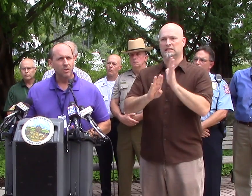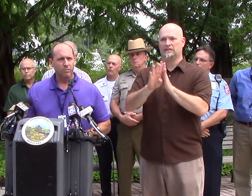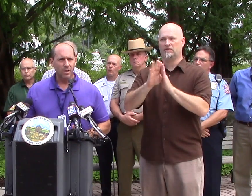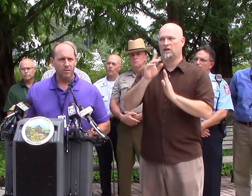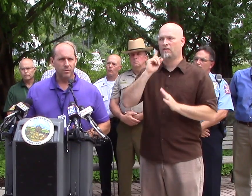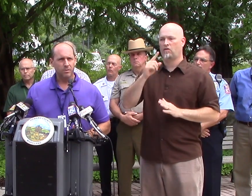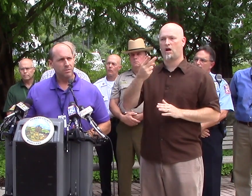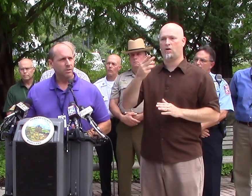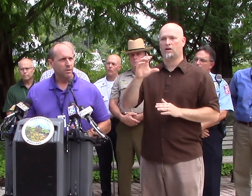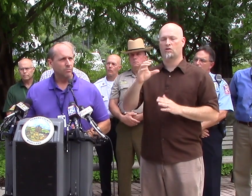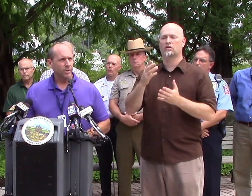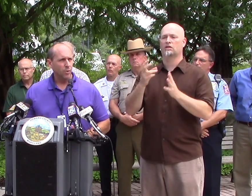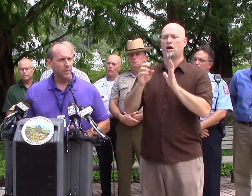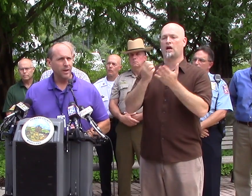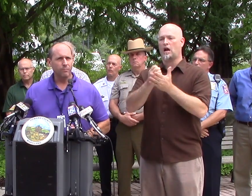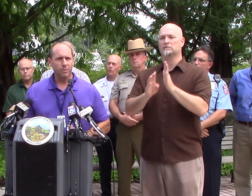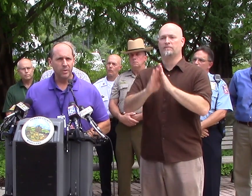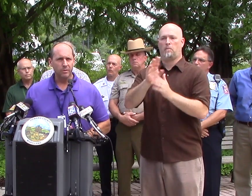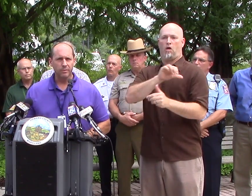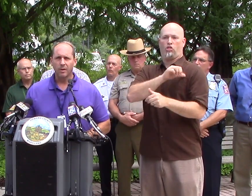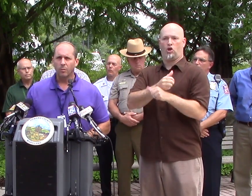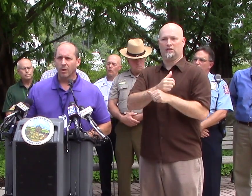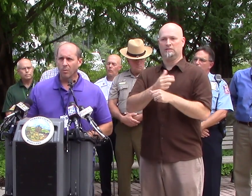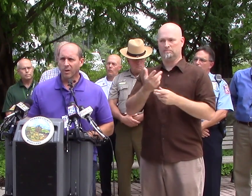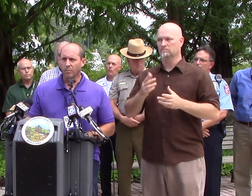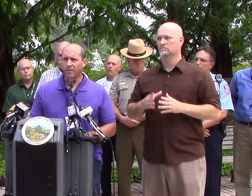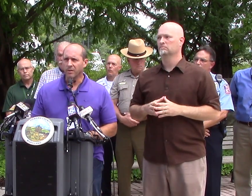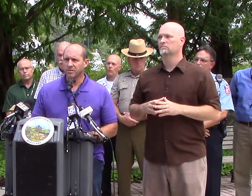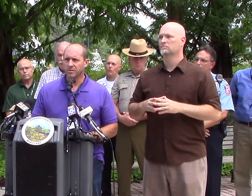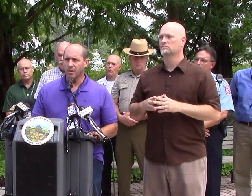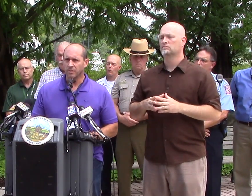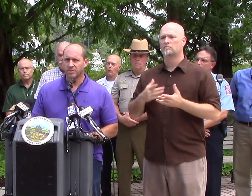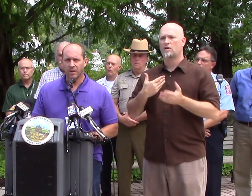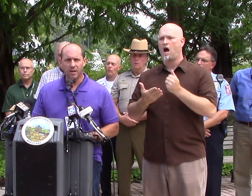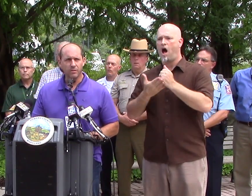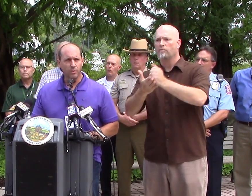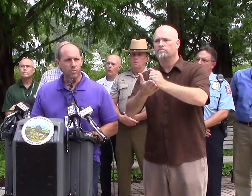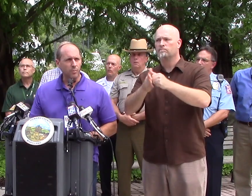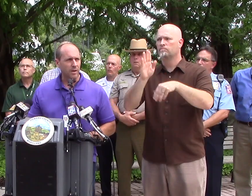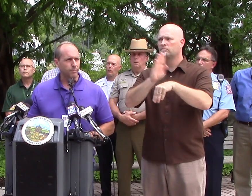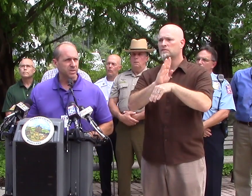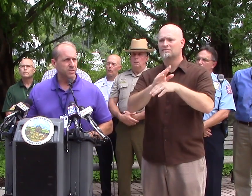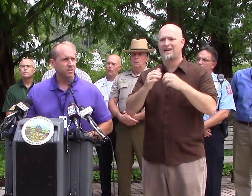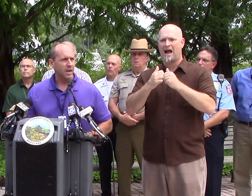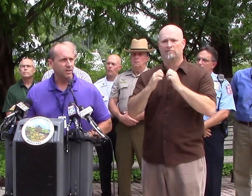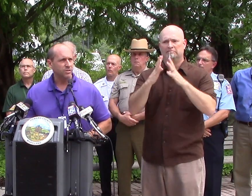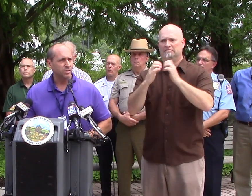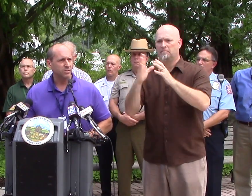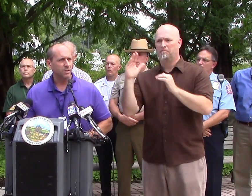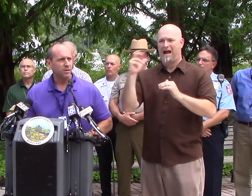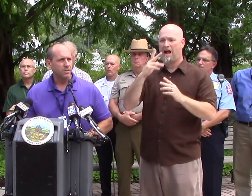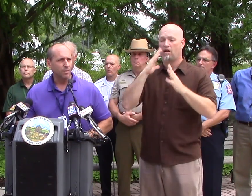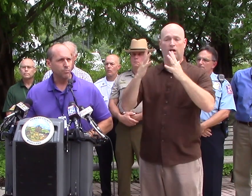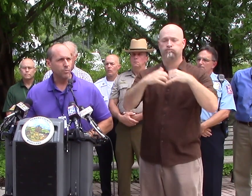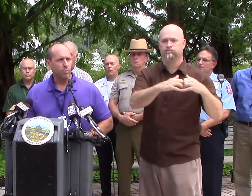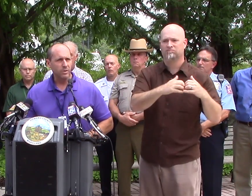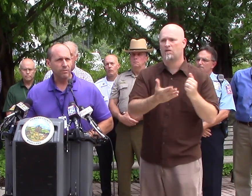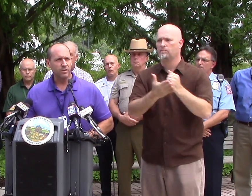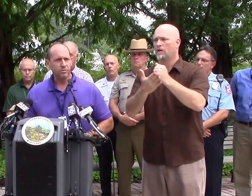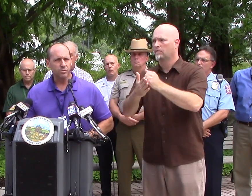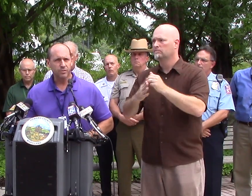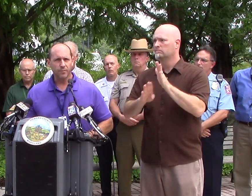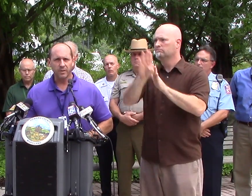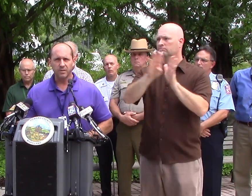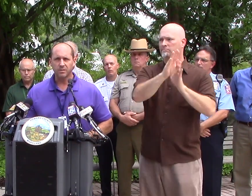businesses recover, reopen, and rebuild. We are working with our state and local business agencies to help